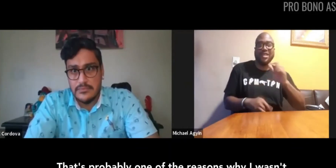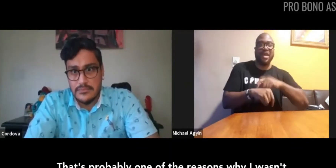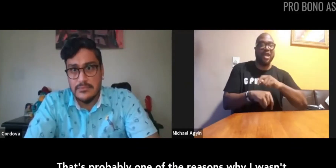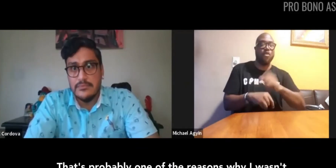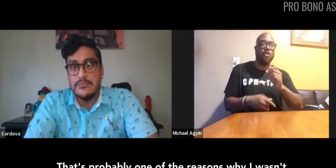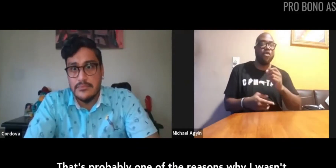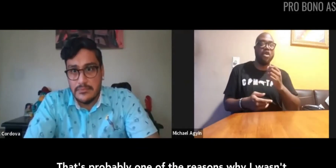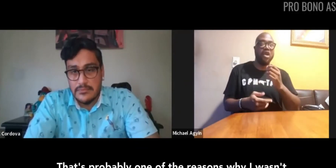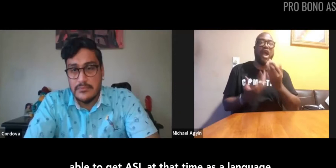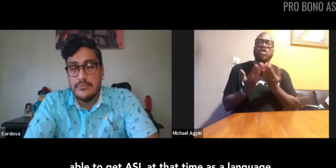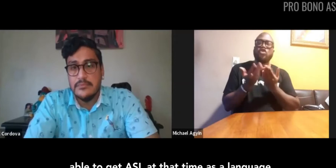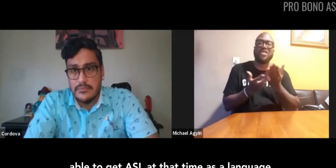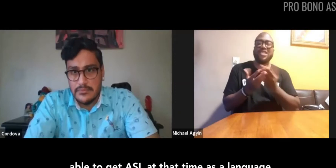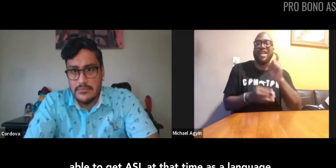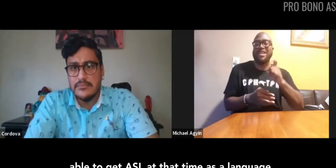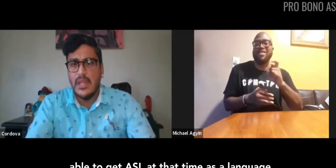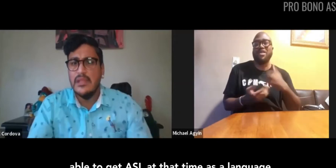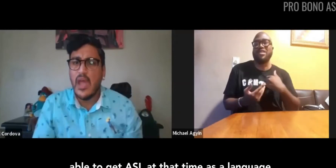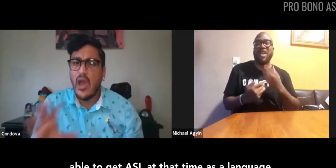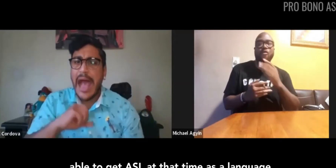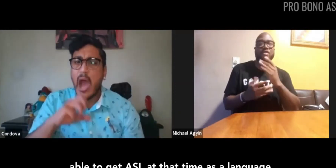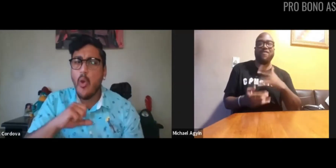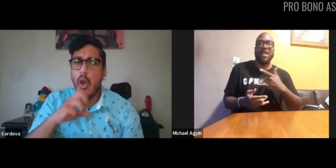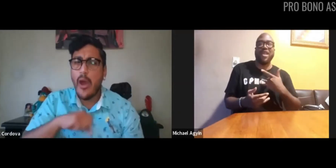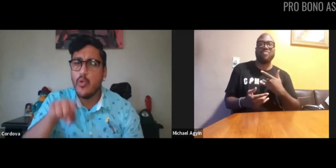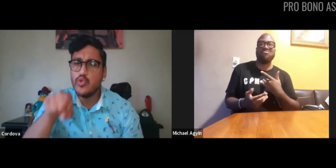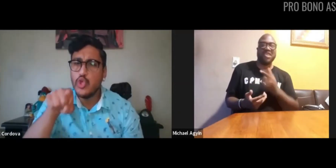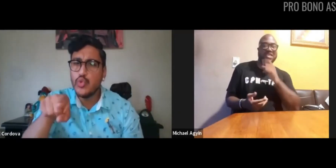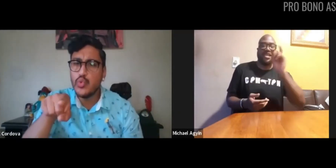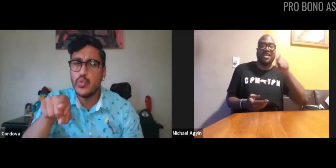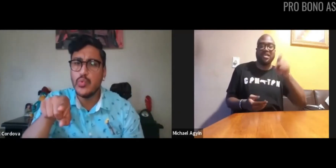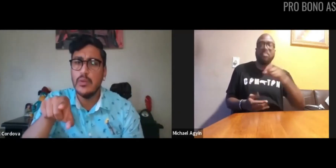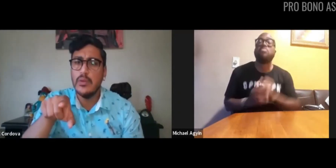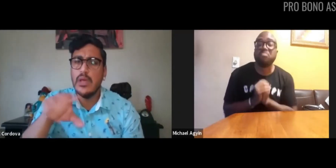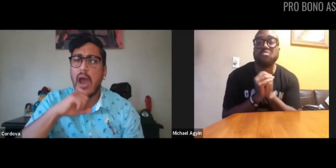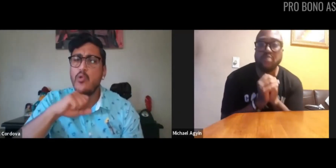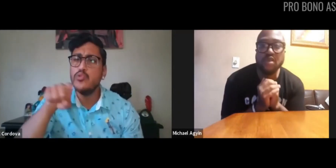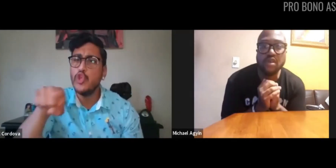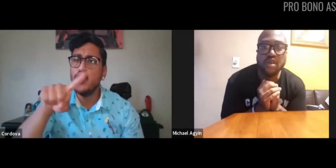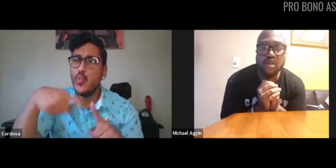And that's probably one of the reasons why I wasn't able to get ASL at the time as a language. So, how old were you?